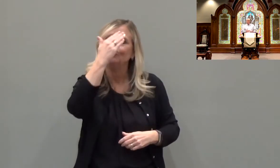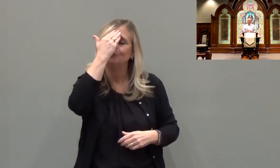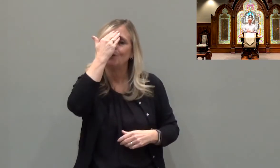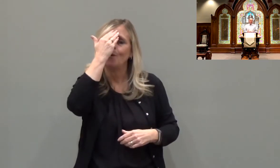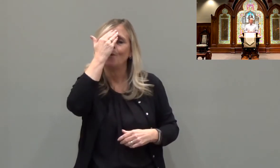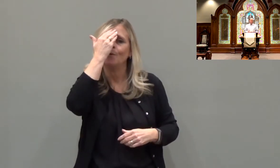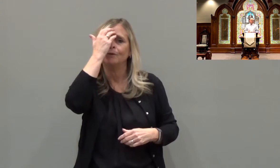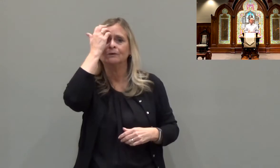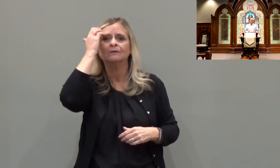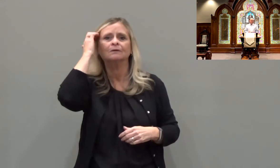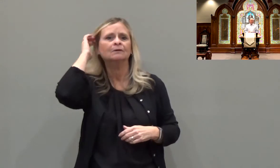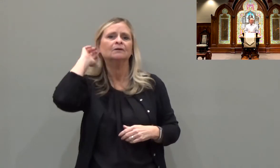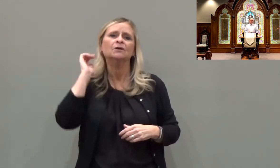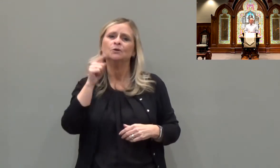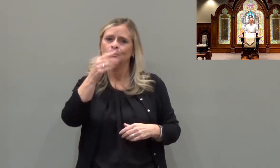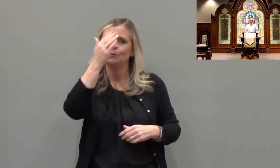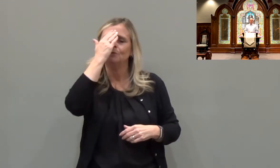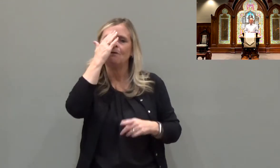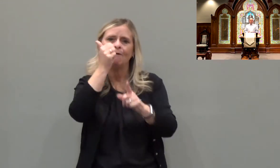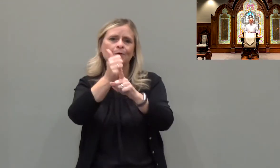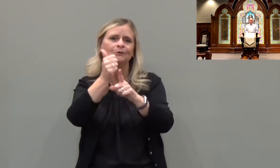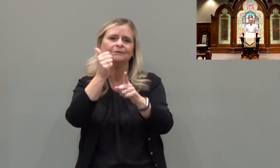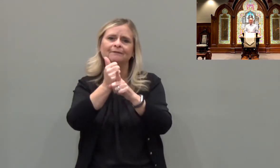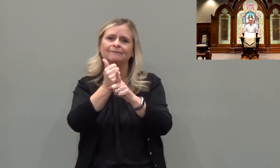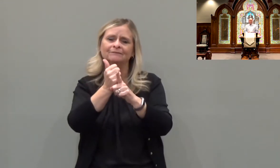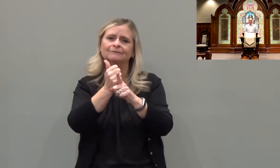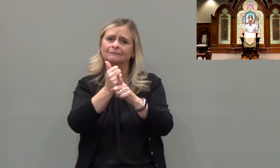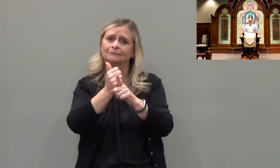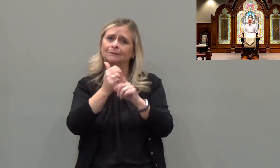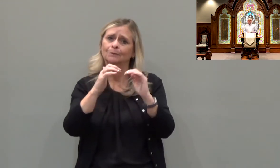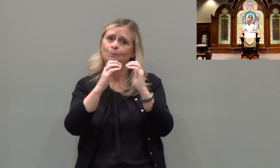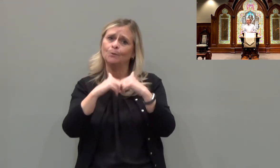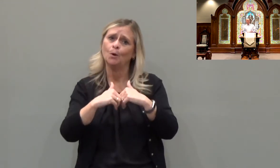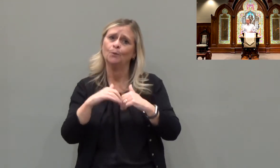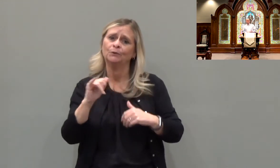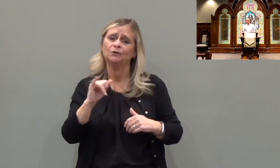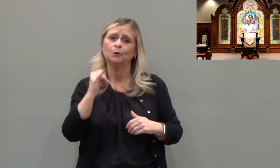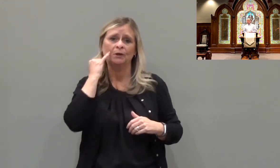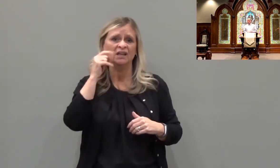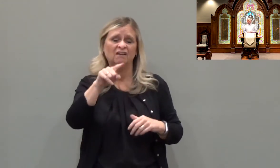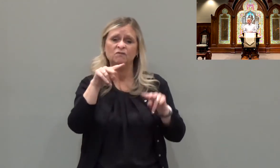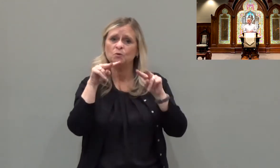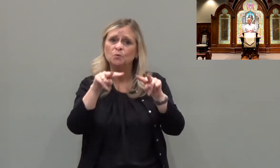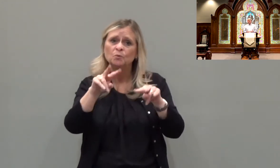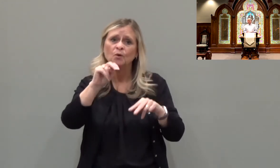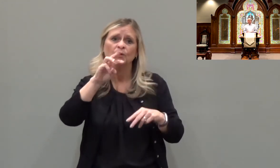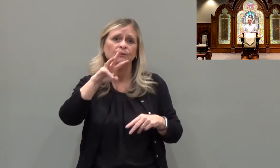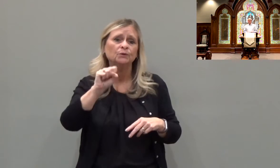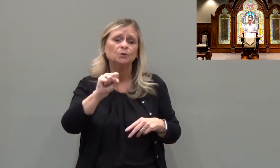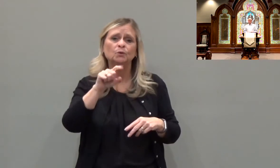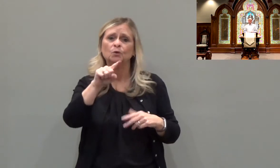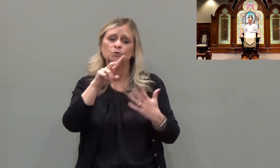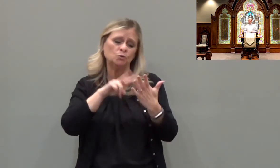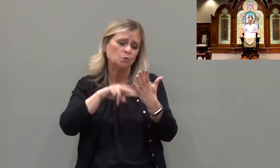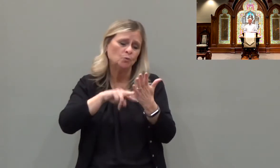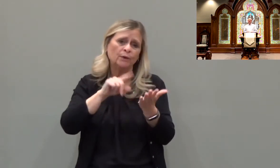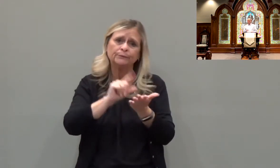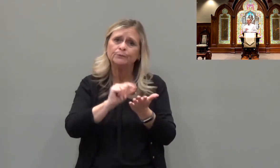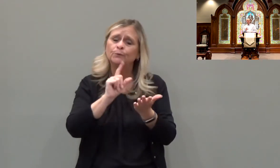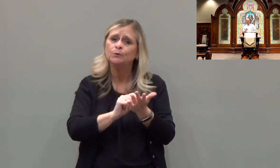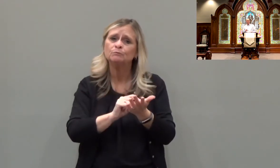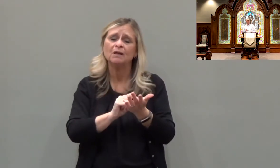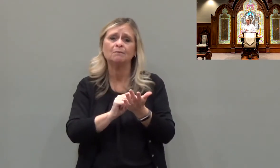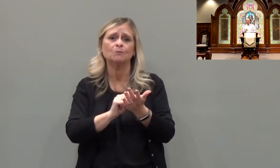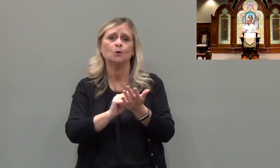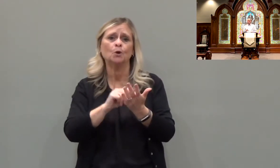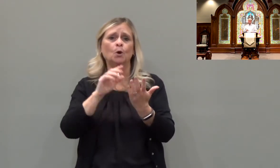because you know that you yourself in some way are broken. If you've watched the news or you have read the newspaper or gotten